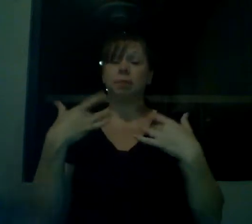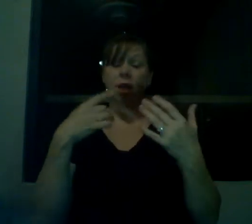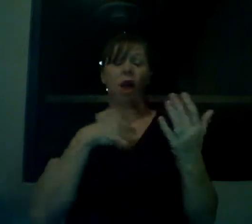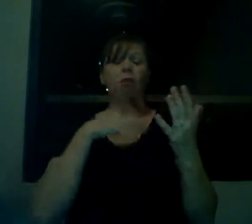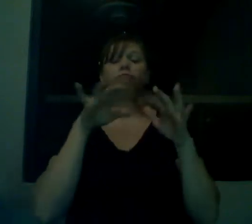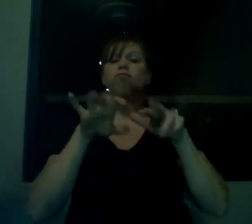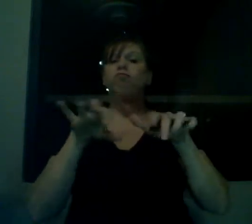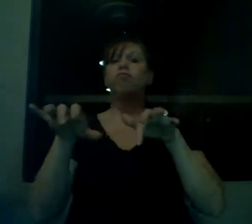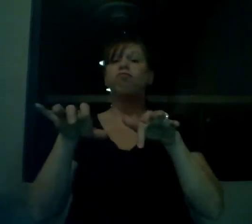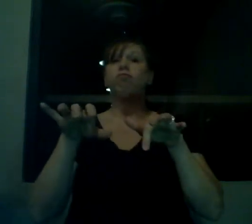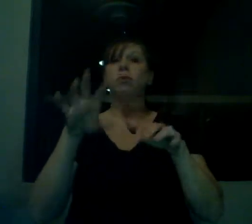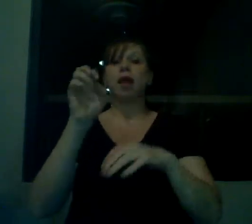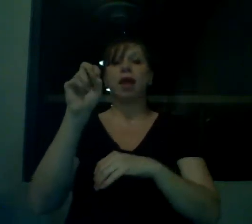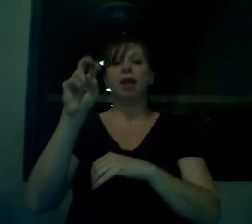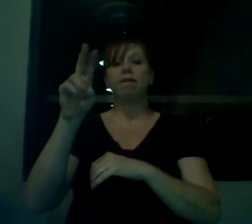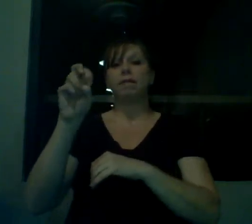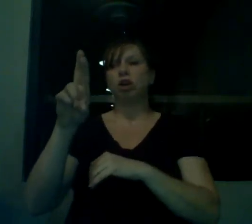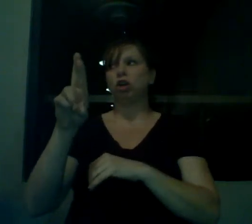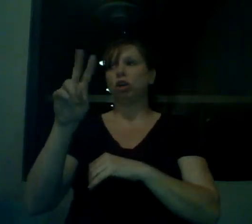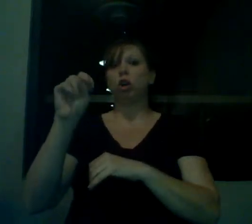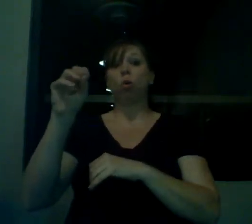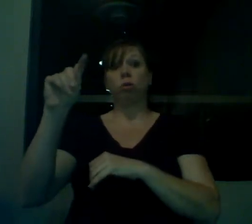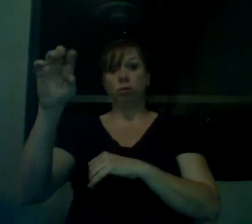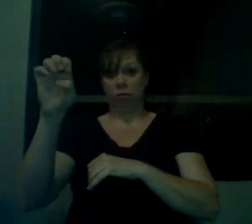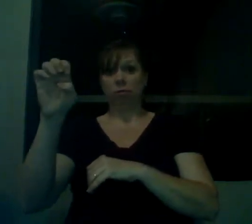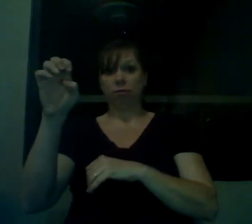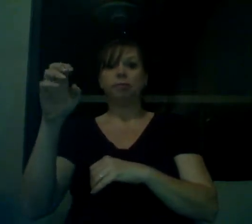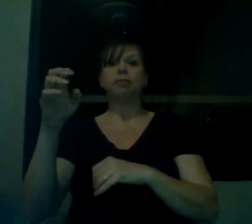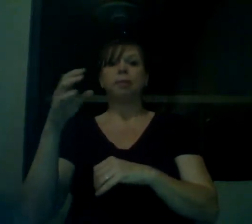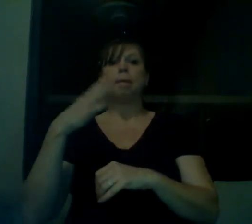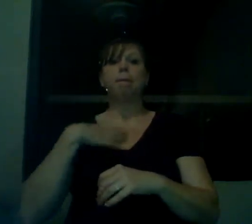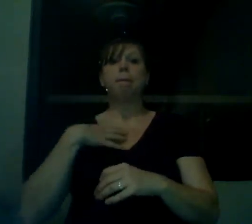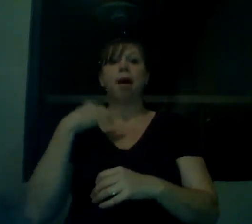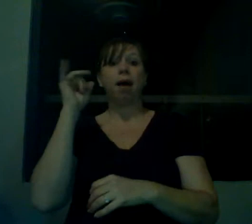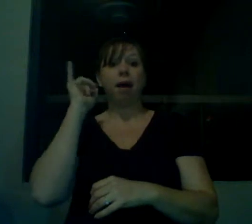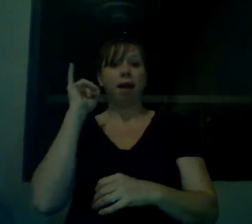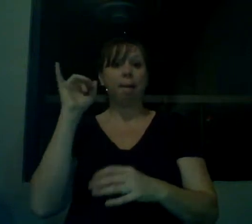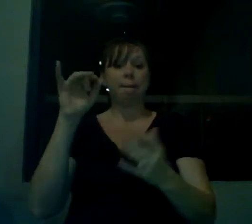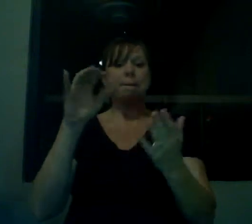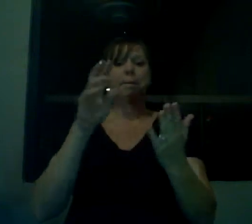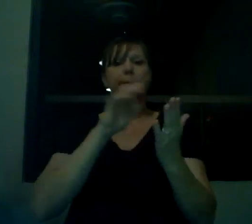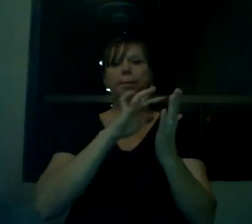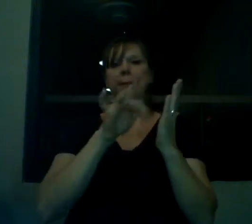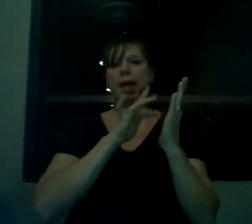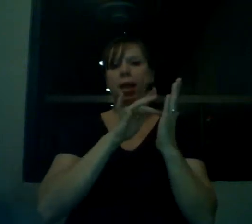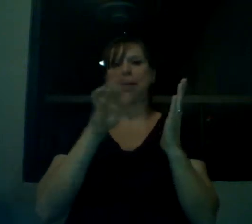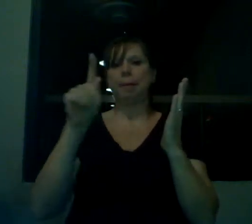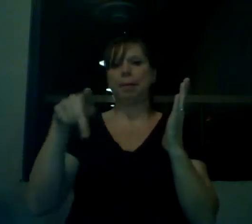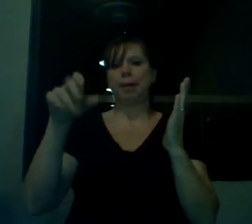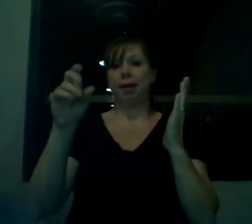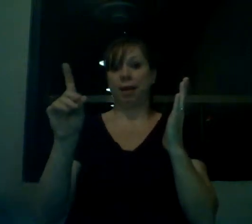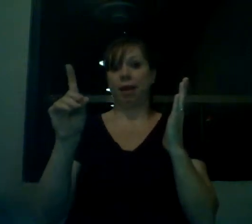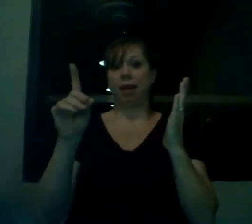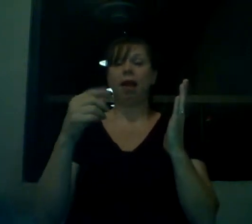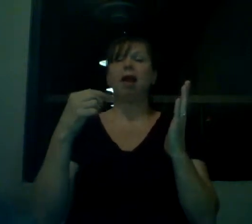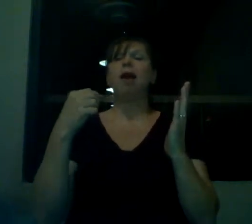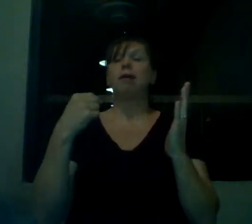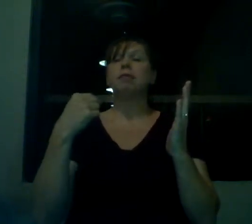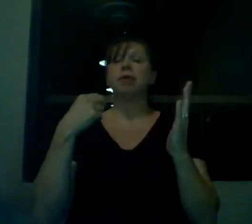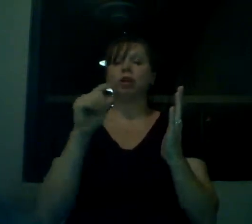and it's on my iPad, and I'm typing away. But still, as a tactile learner, for me, writing it is still the best, but